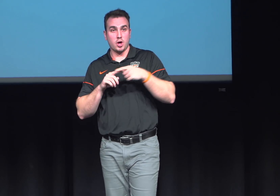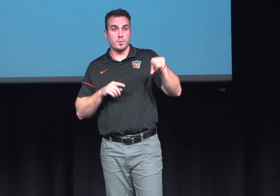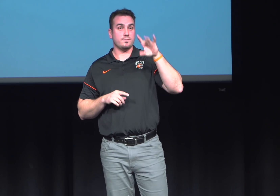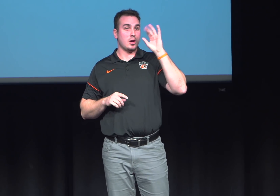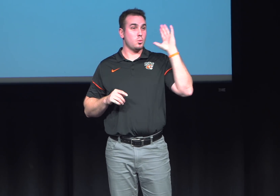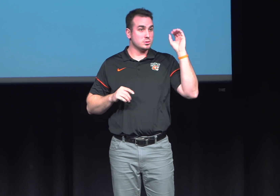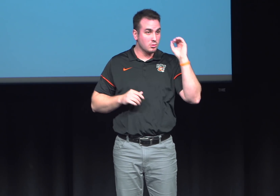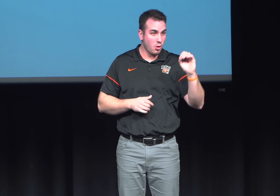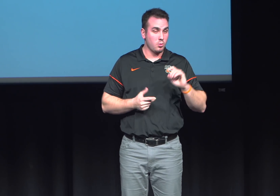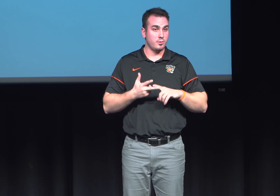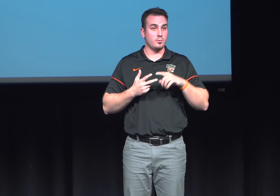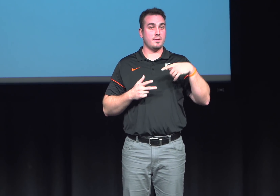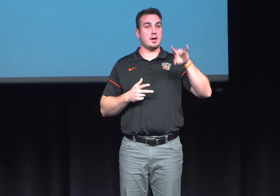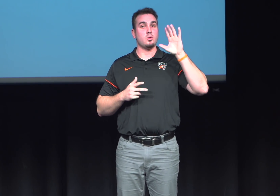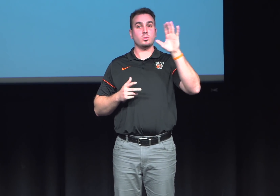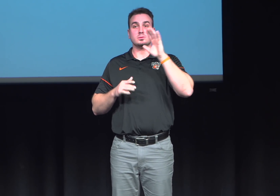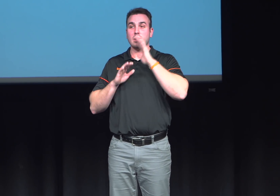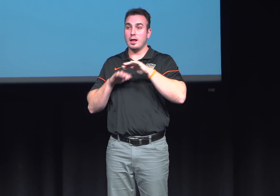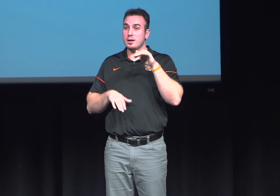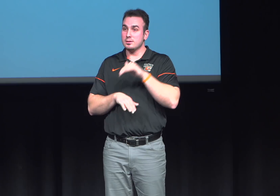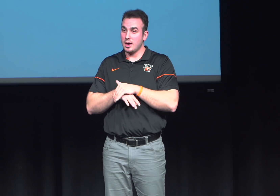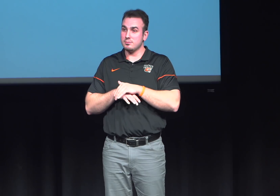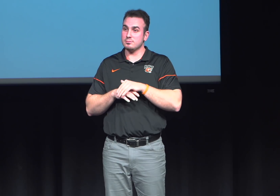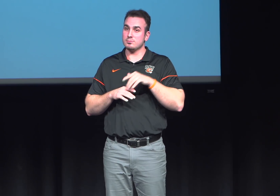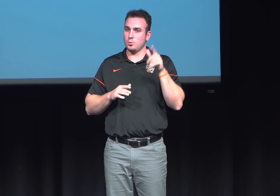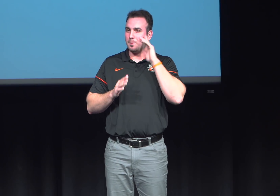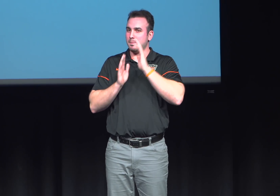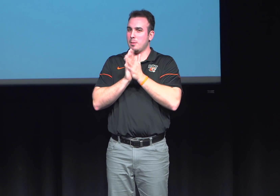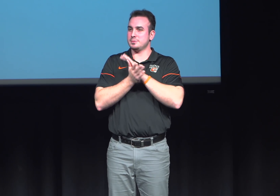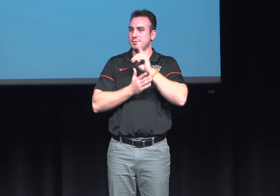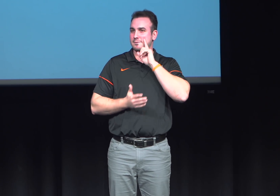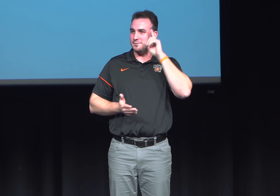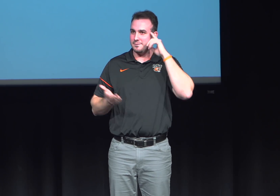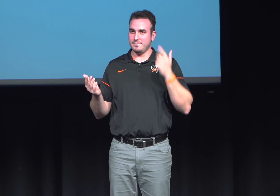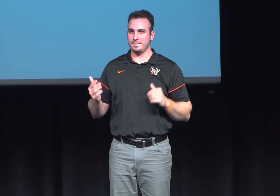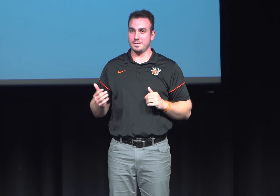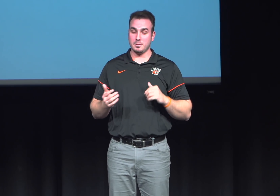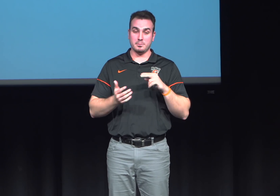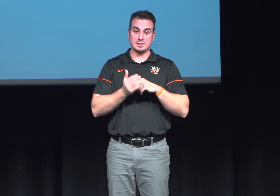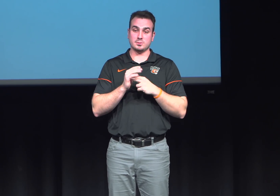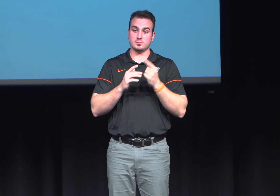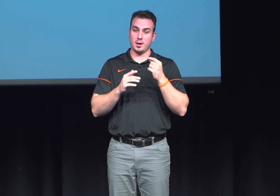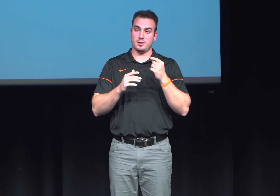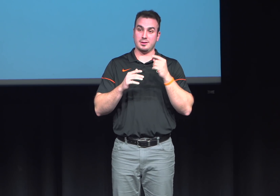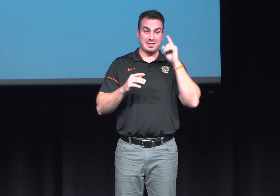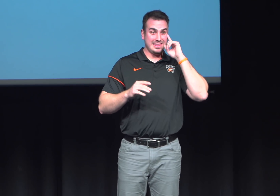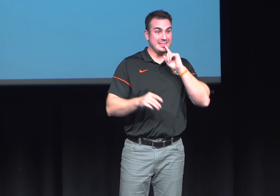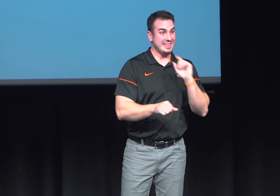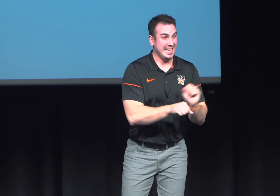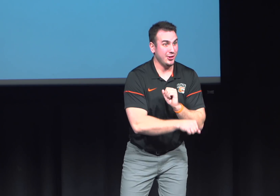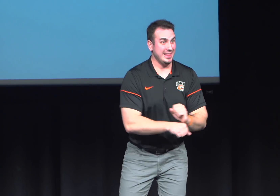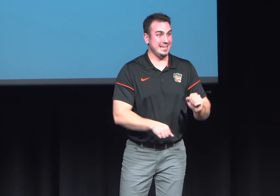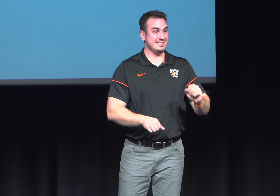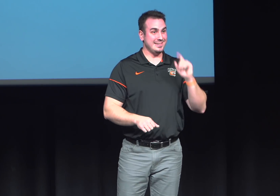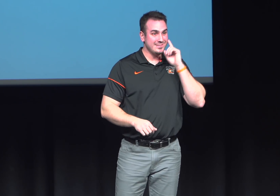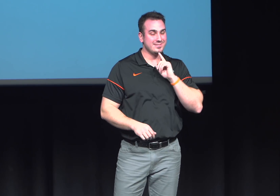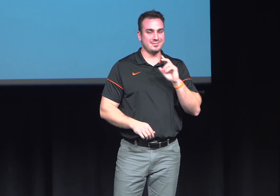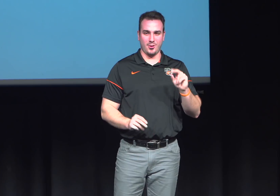seems better. So when you do that, find your 0, find your silent night, you're going to be able to go deaf. And I'm not literally saying